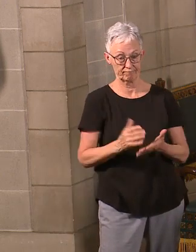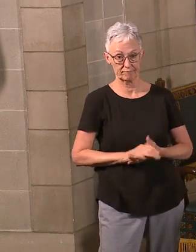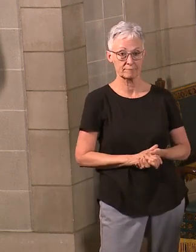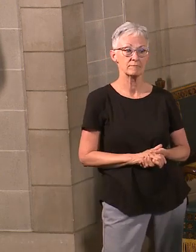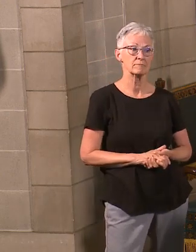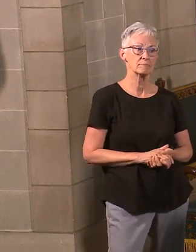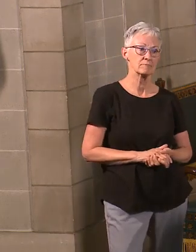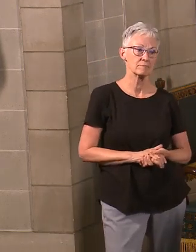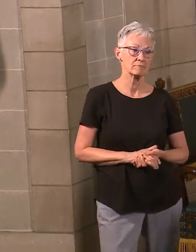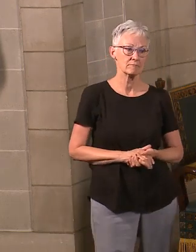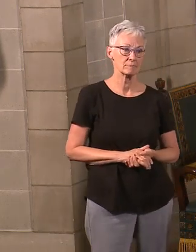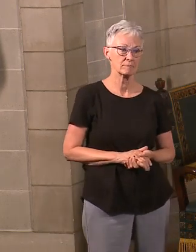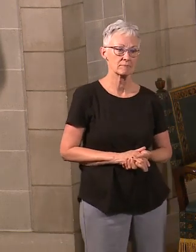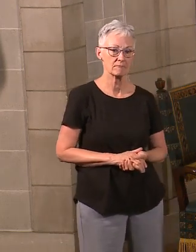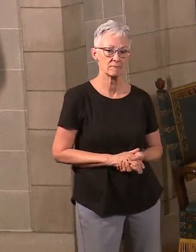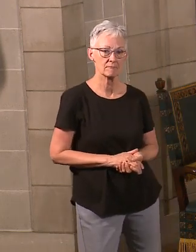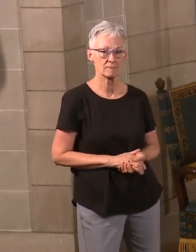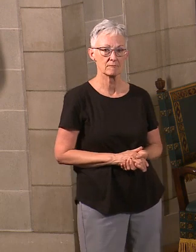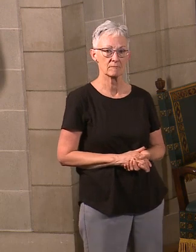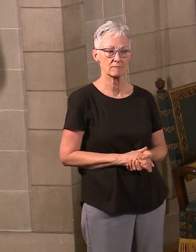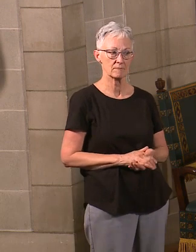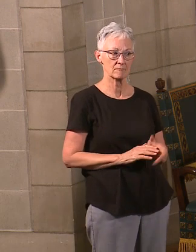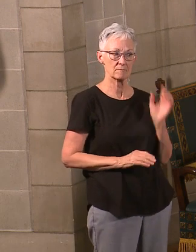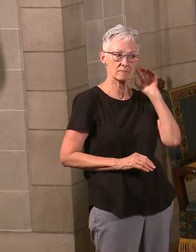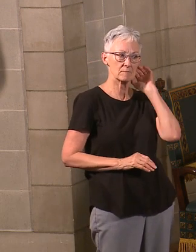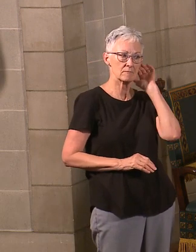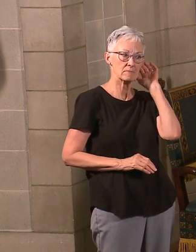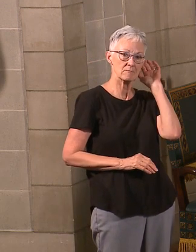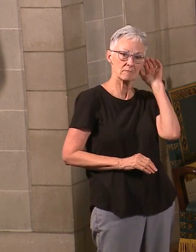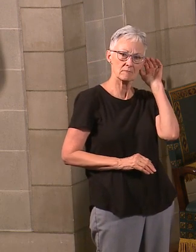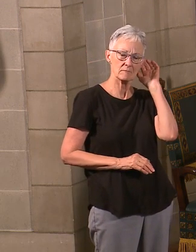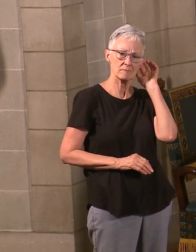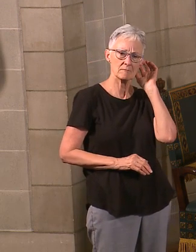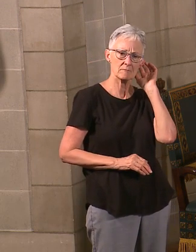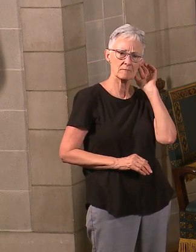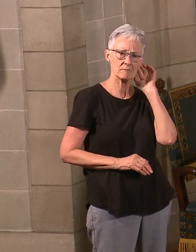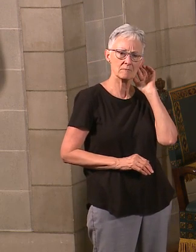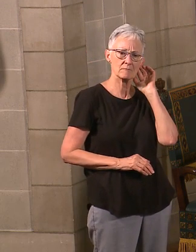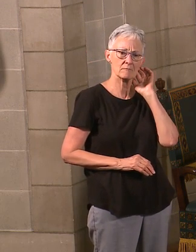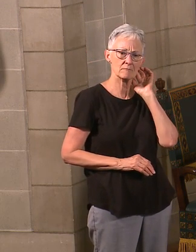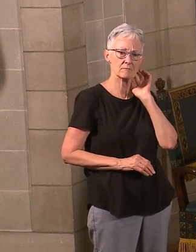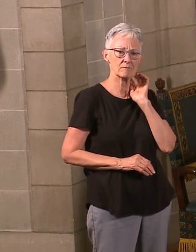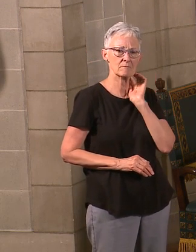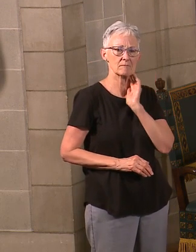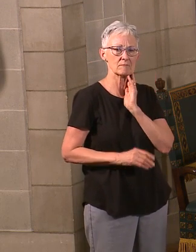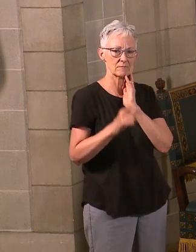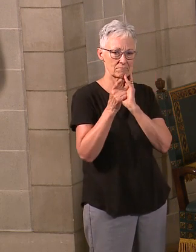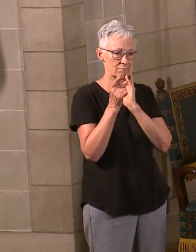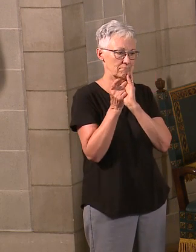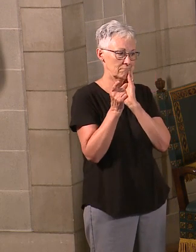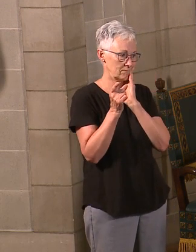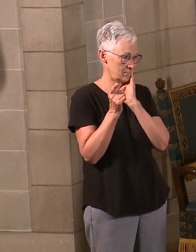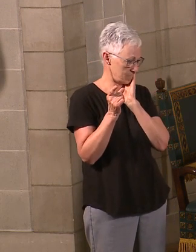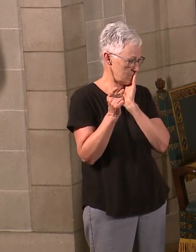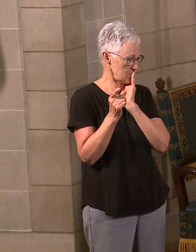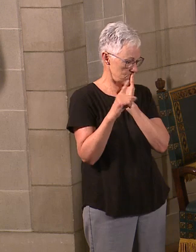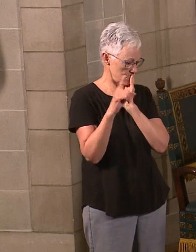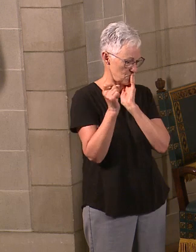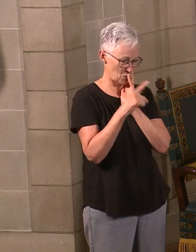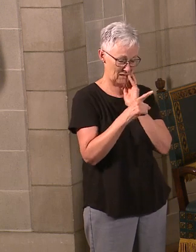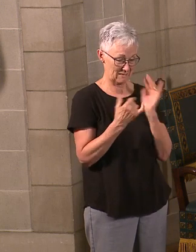Yeah. It's obviously just a few days before Easter. Lots of families are trying to figure out how they're going to handle things. Obviously, it's going to be different than most